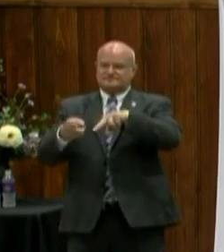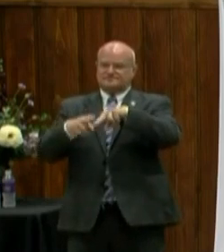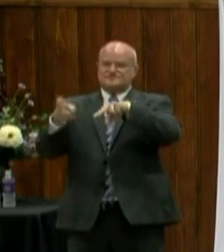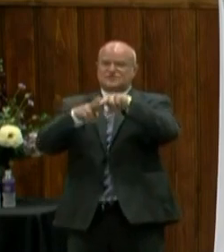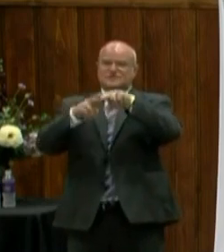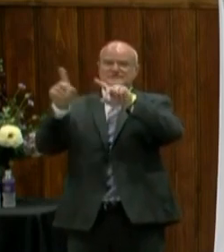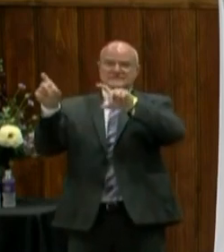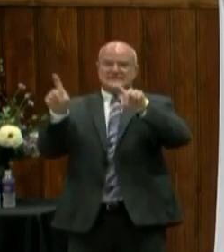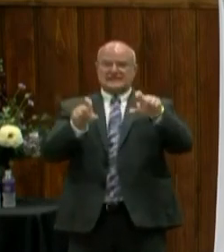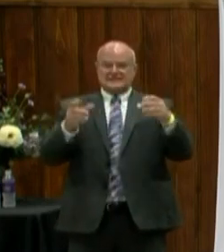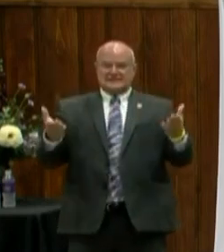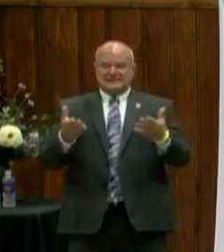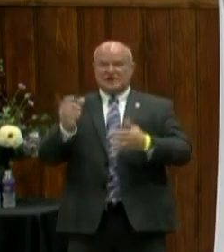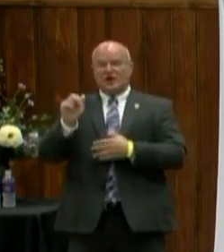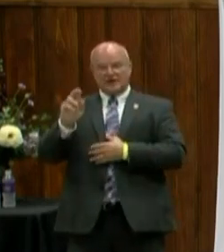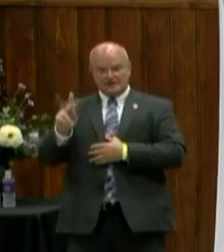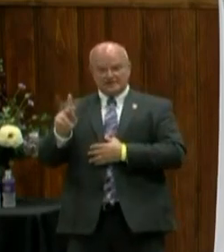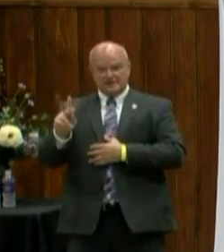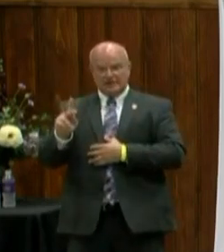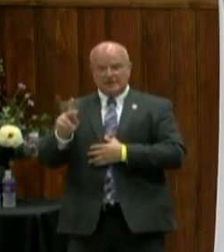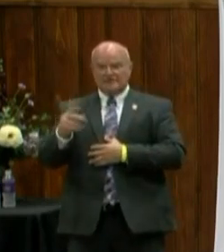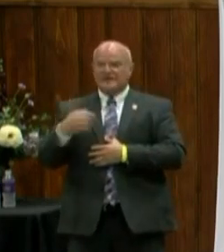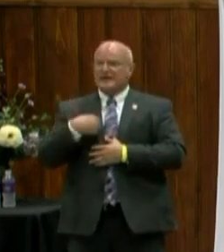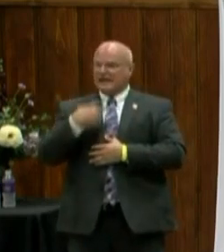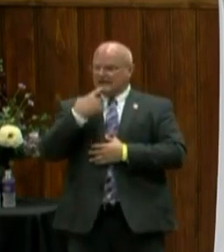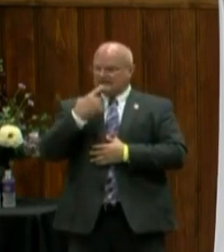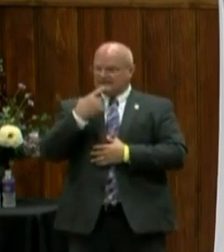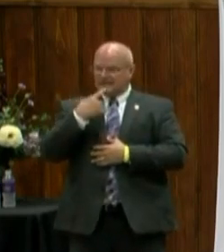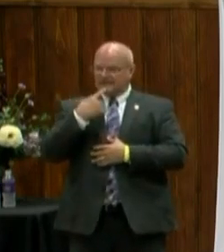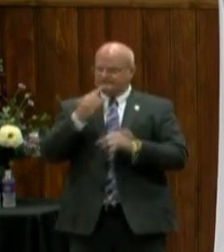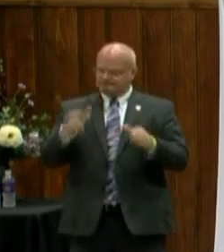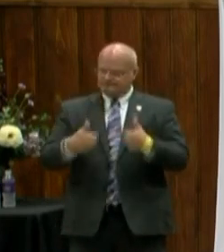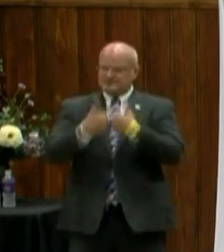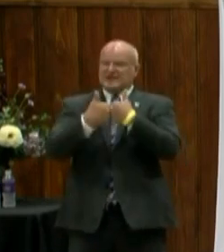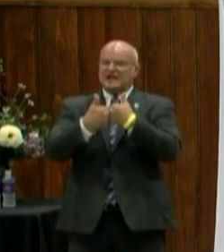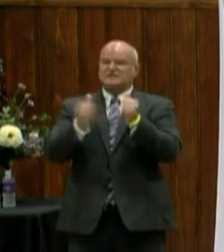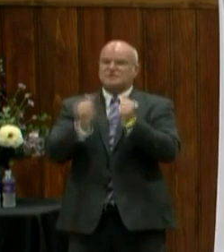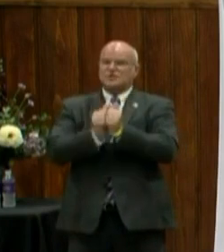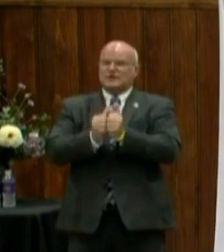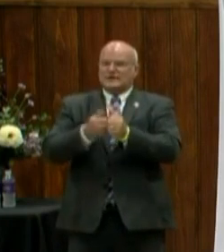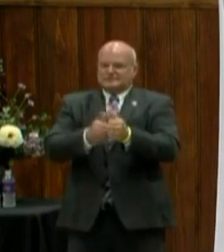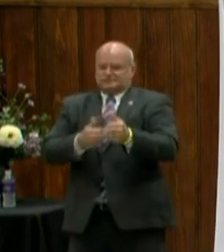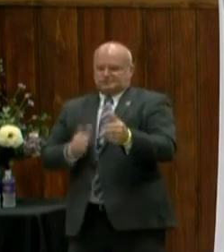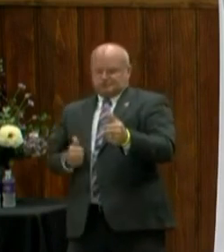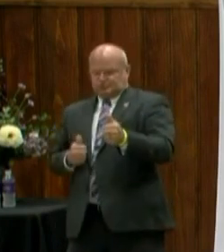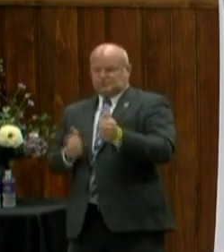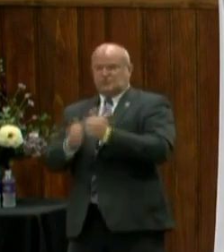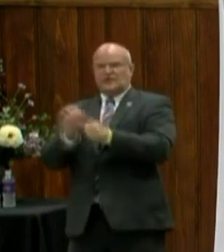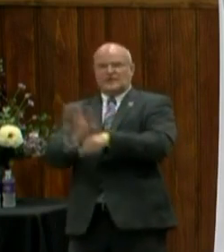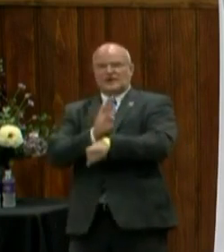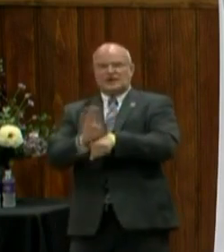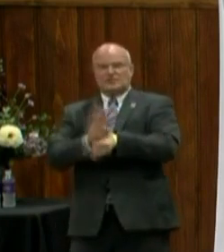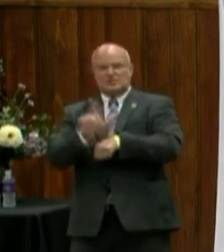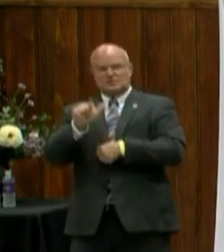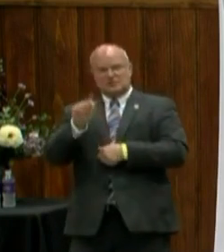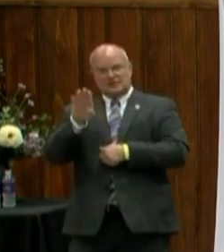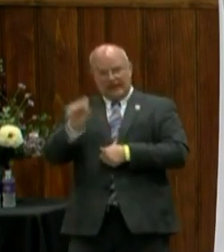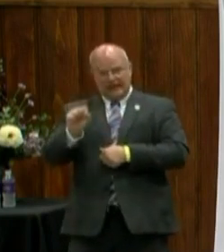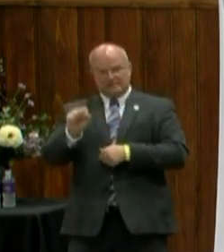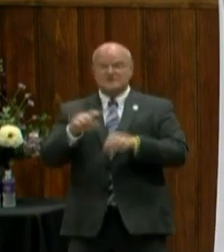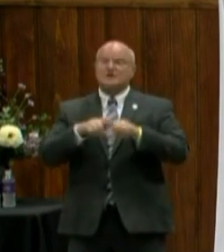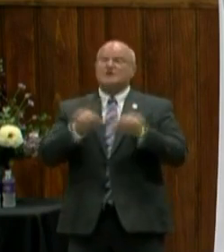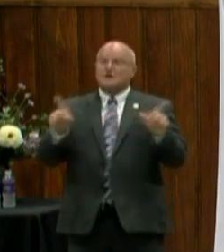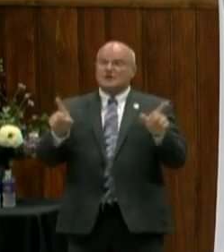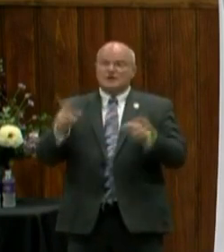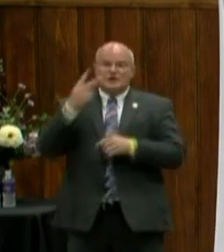the testing in Arkansas. And of course, as I've indicated, it's a challenge with the backlog in the commercial labs. But here you can